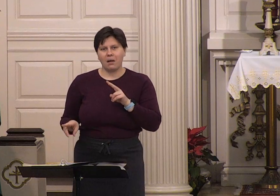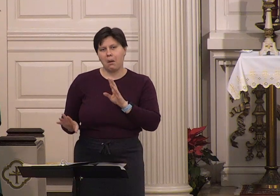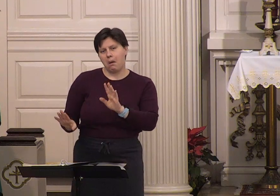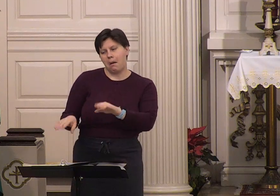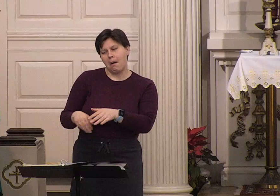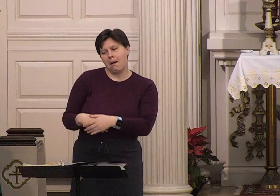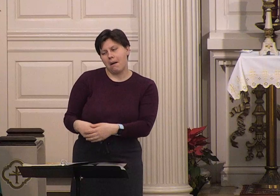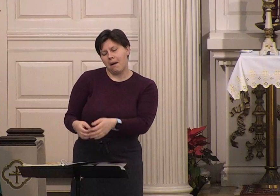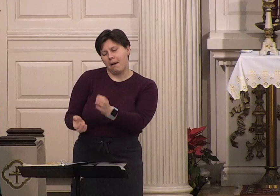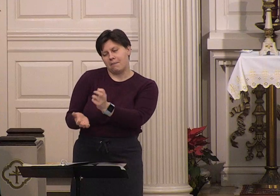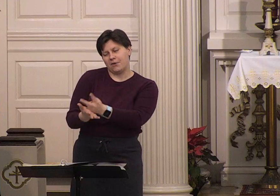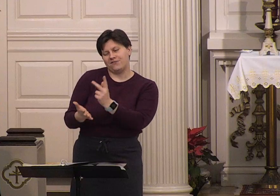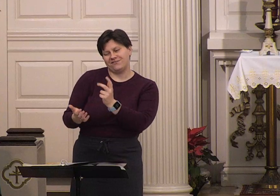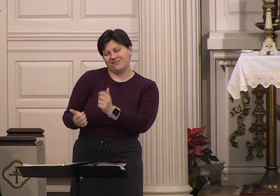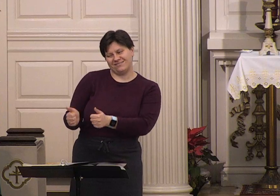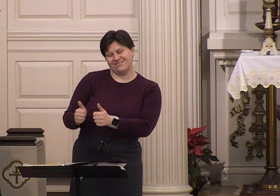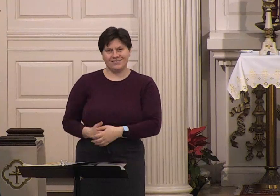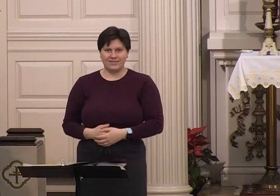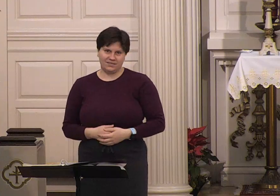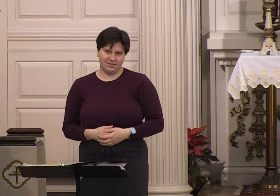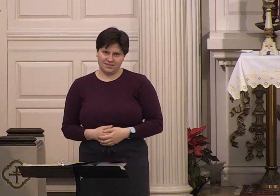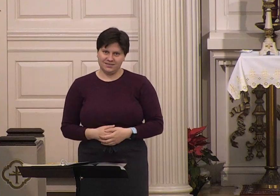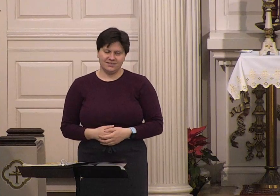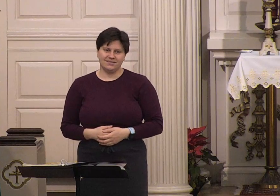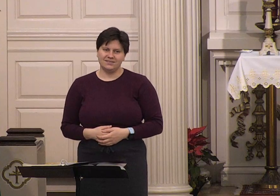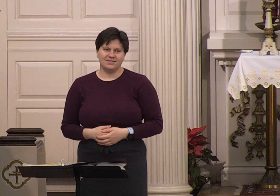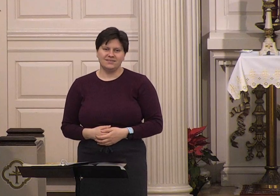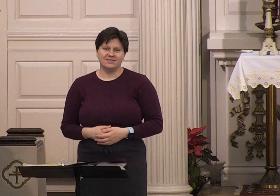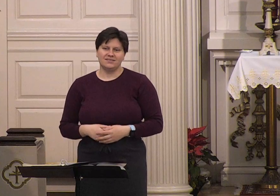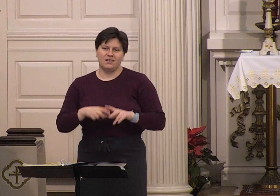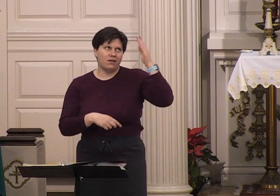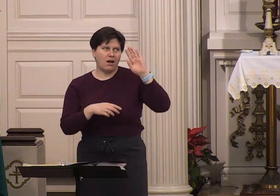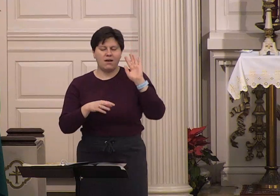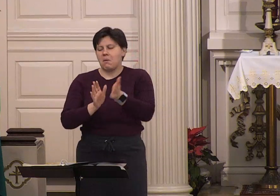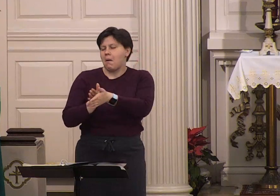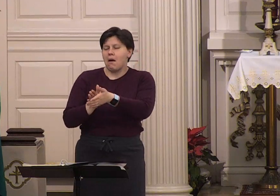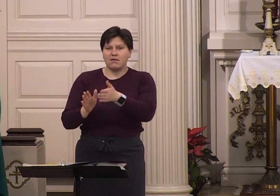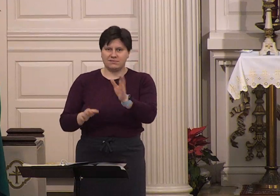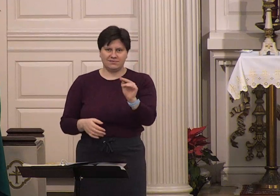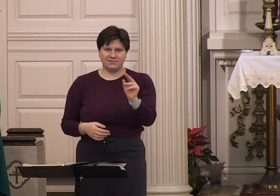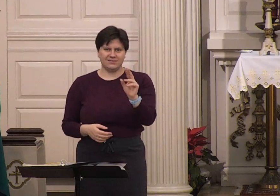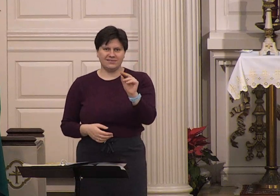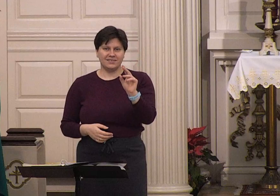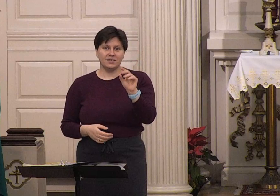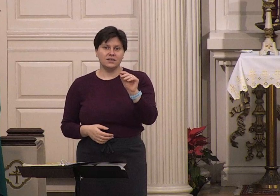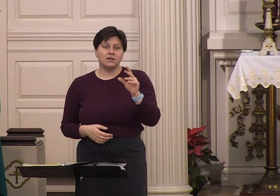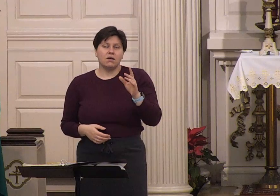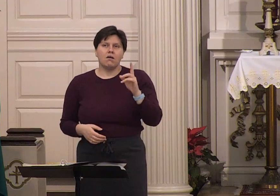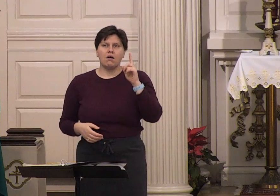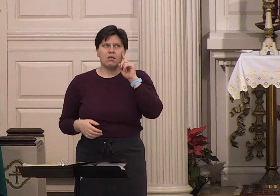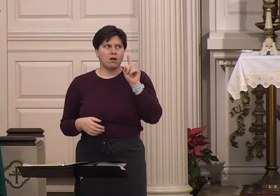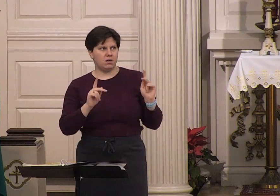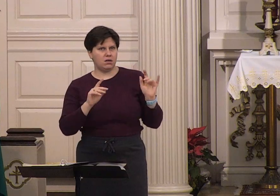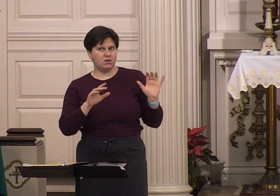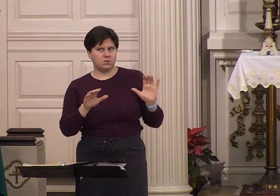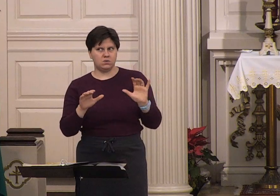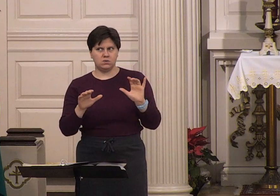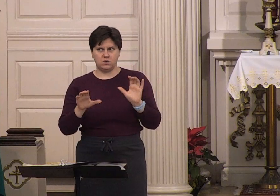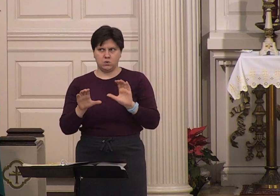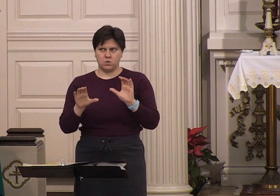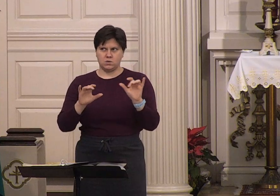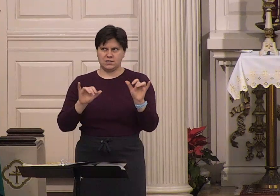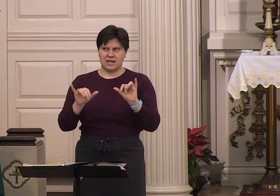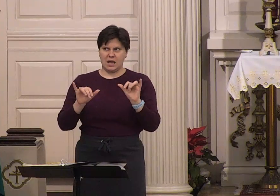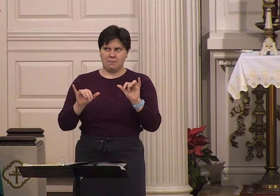approval by God when we think, well, all the other boys and girls are doing something else, which I'd rather be doing.